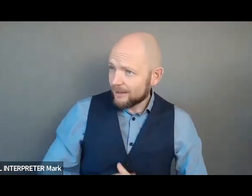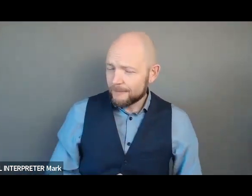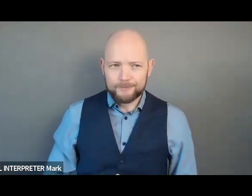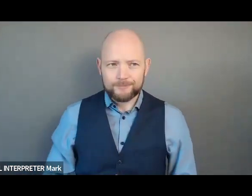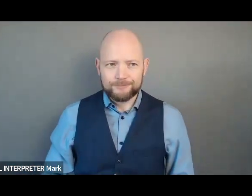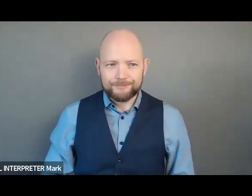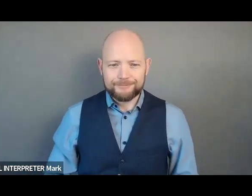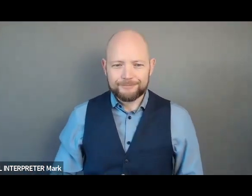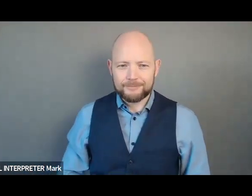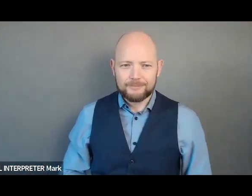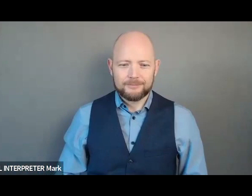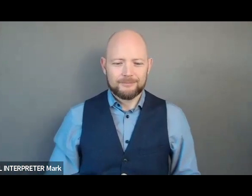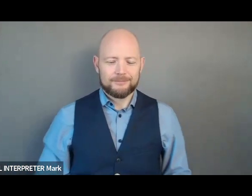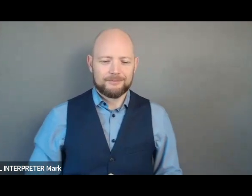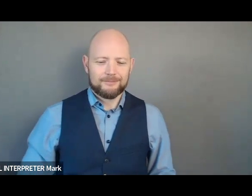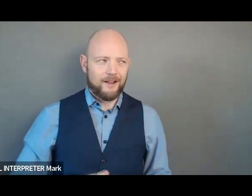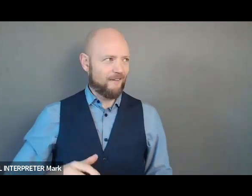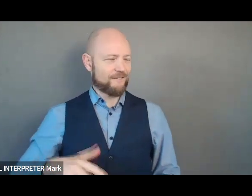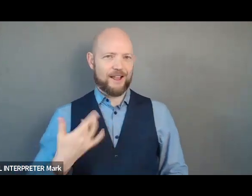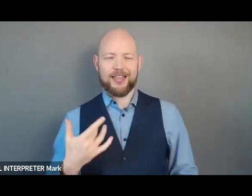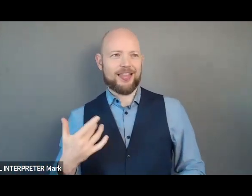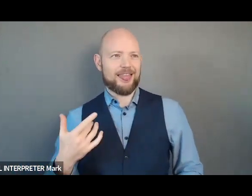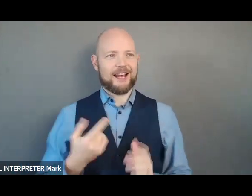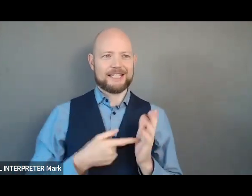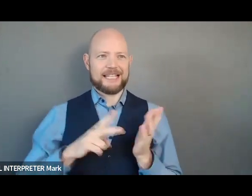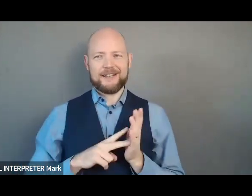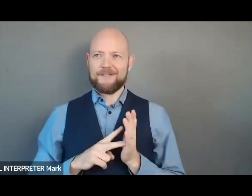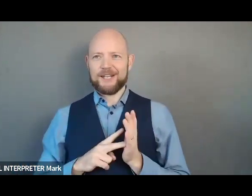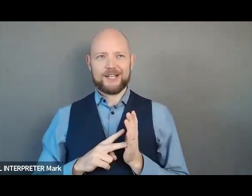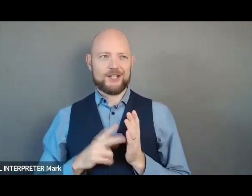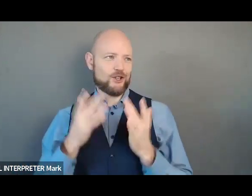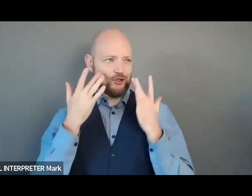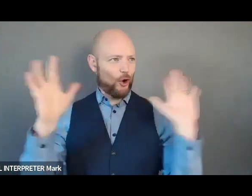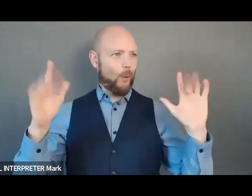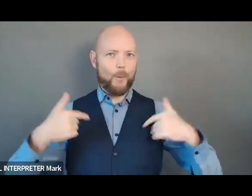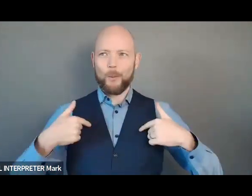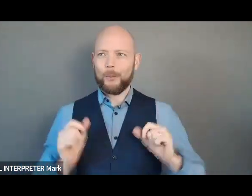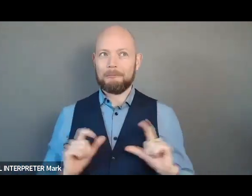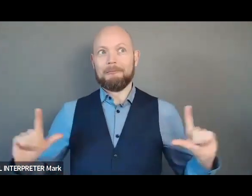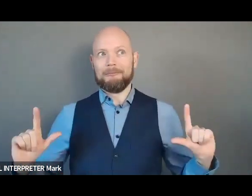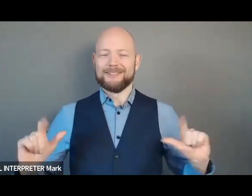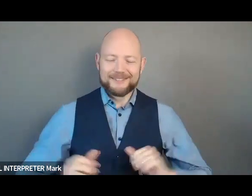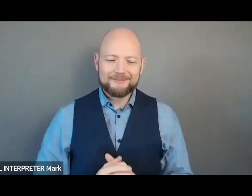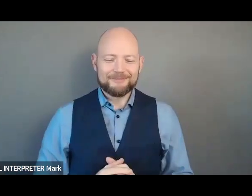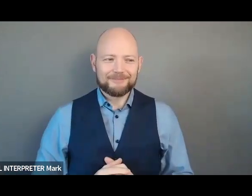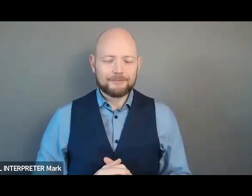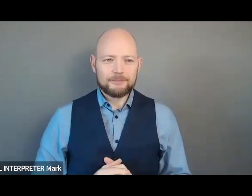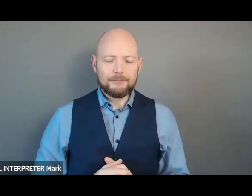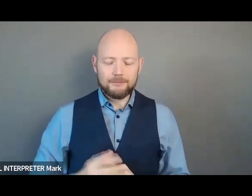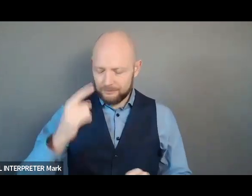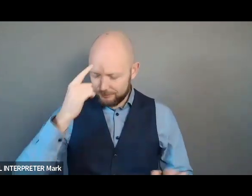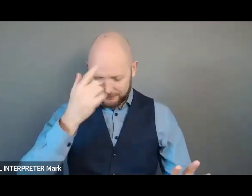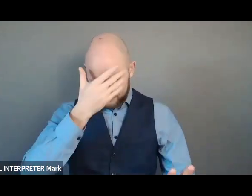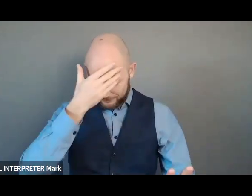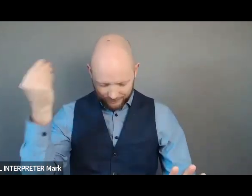I feel like I'm on some sort of television voting show and changing life. Right. Of course, my mind is blanking on the